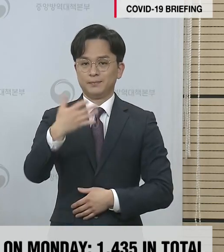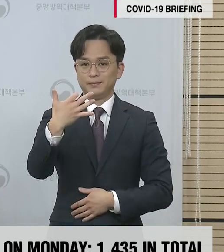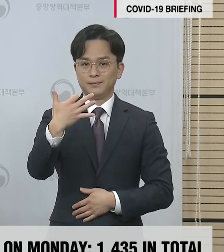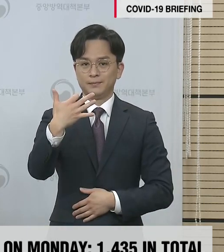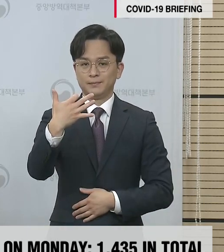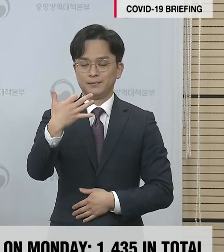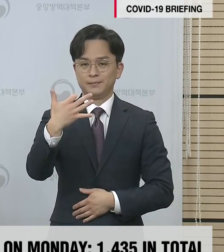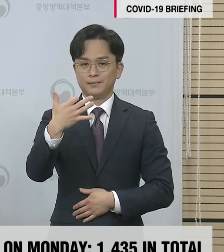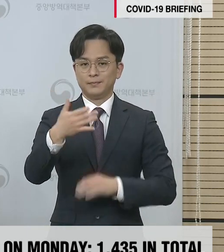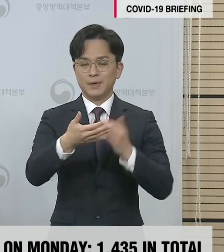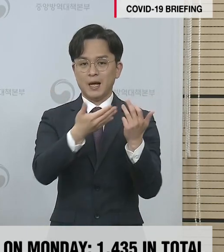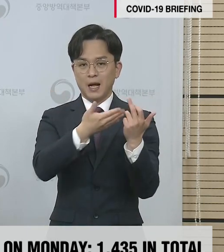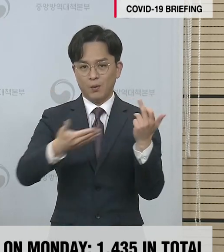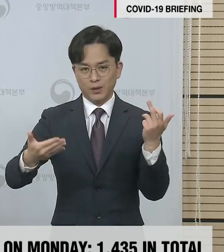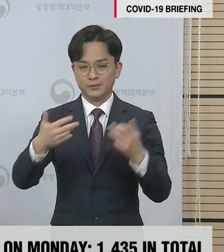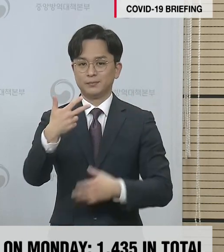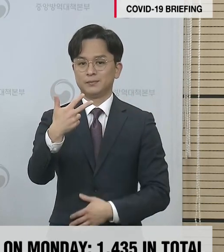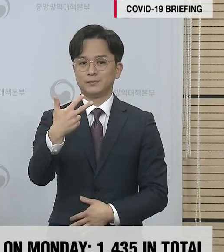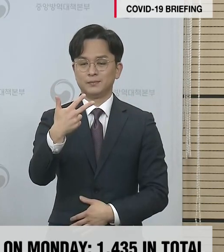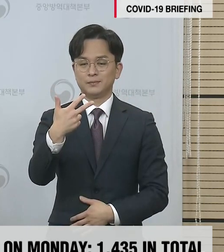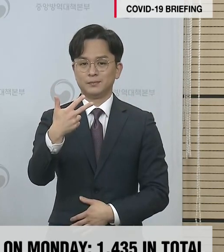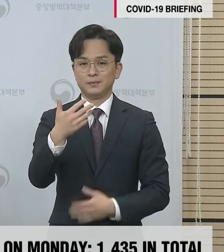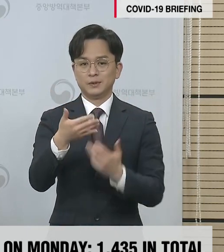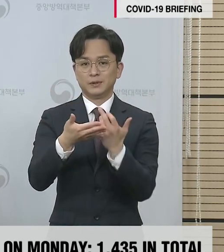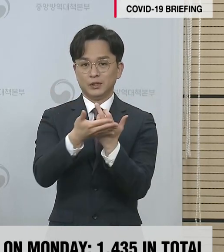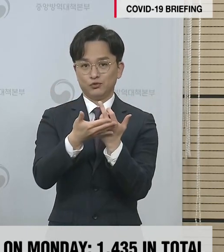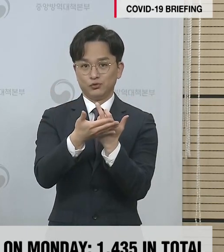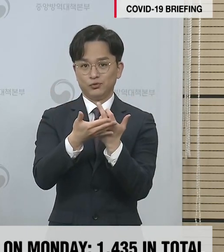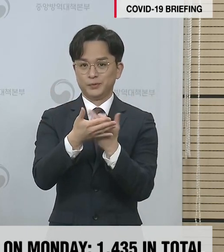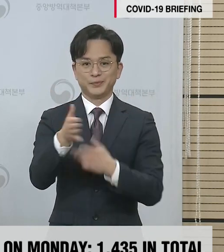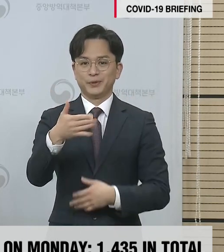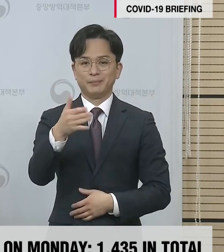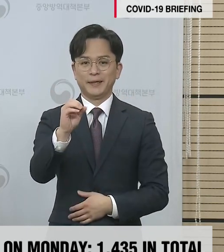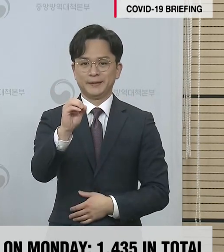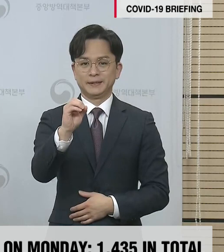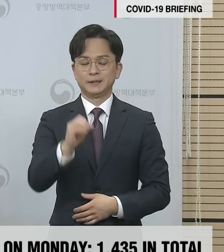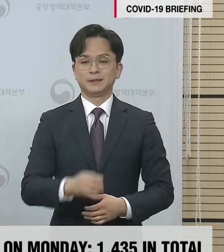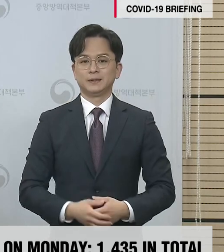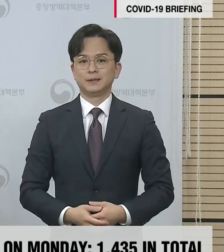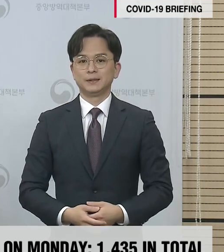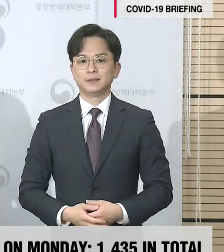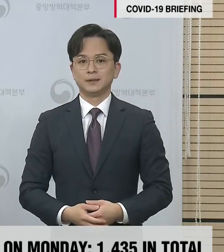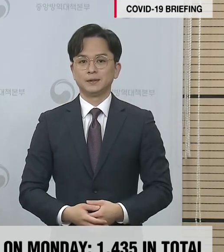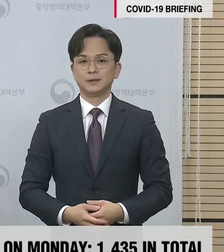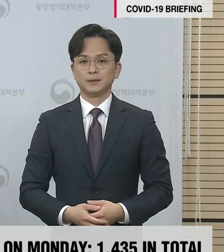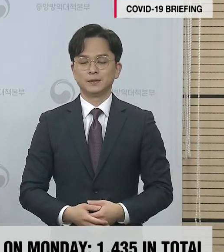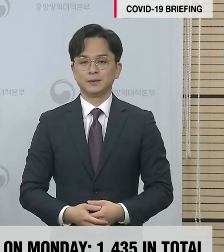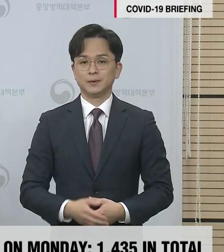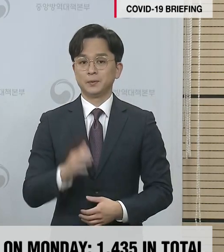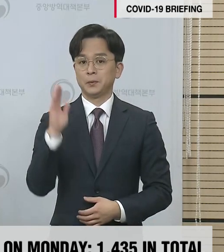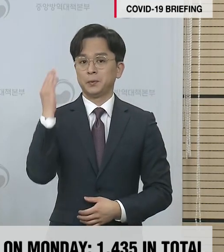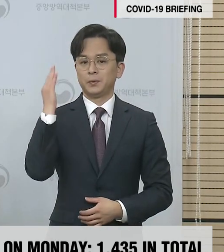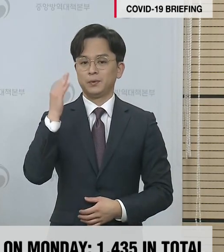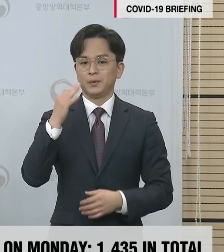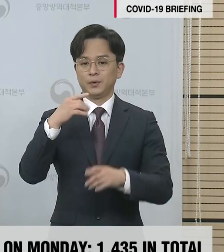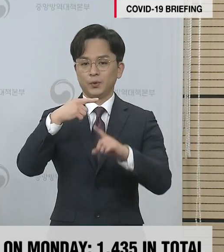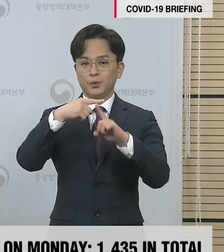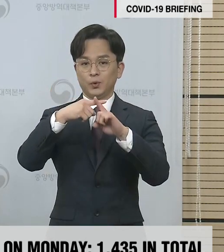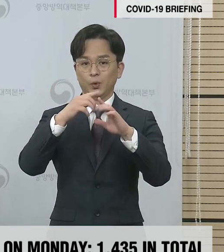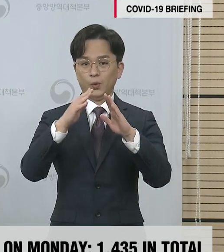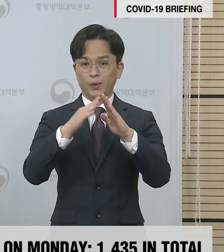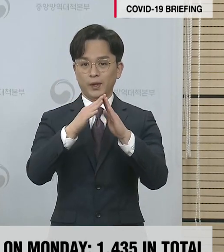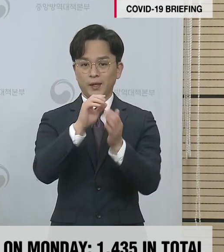and Gyeongnam 19, and Gangwon 7 cases, and we had 0 cases reported in the Jeju Island.